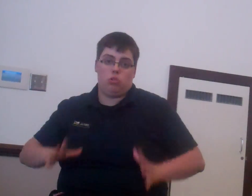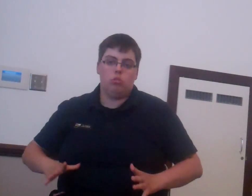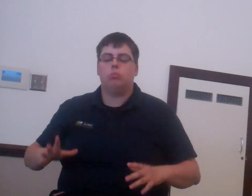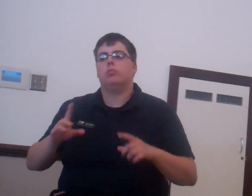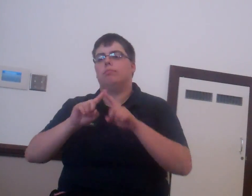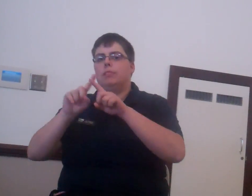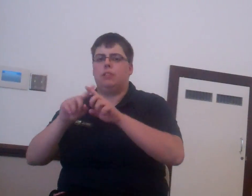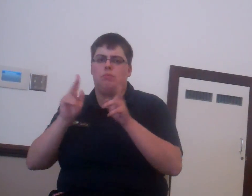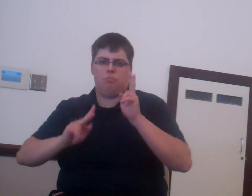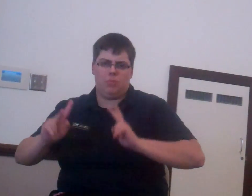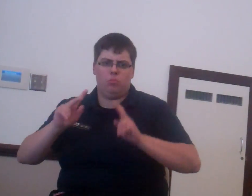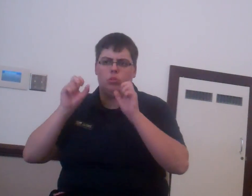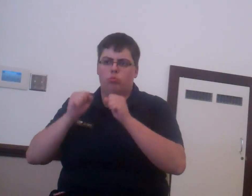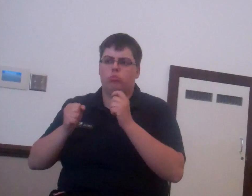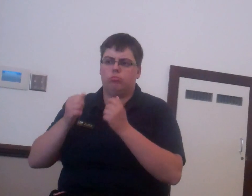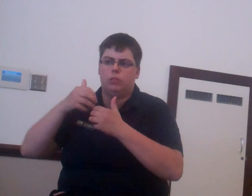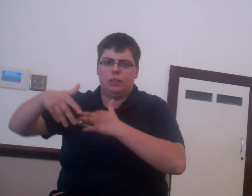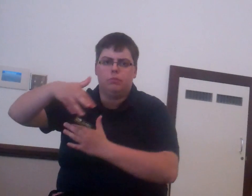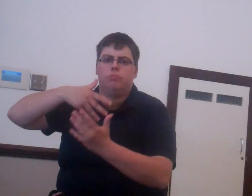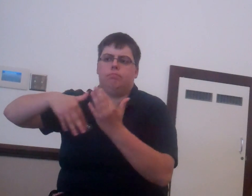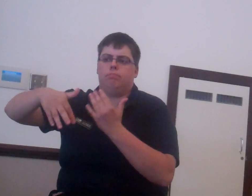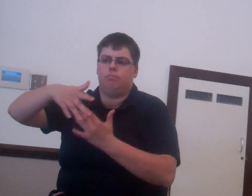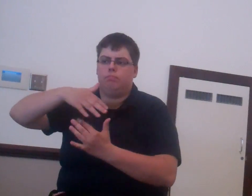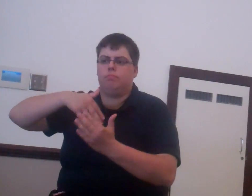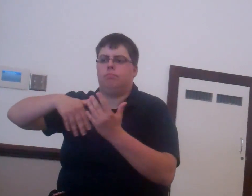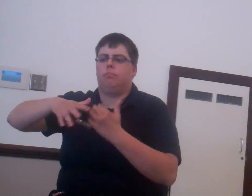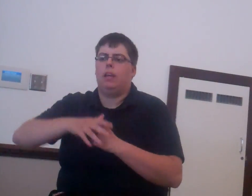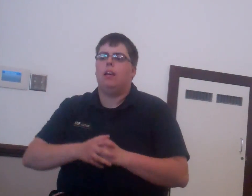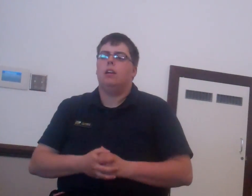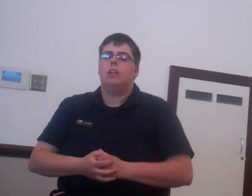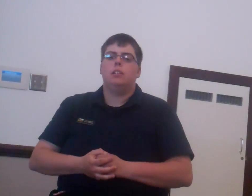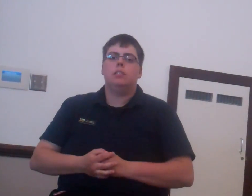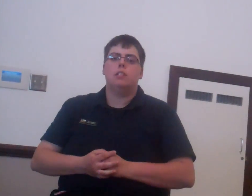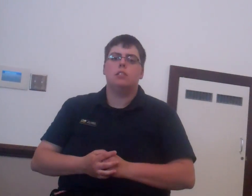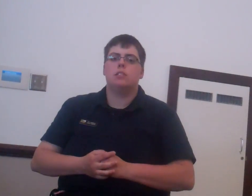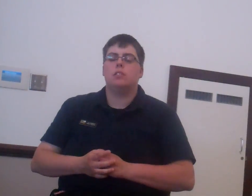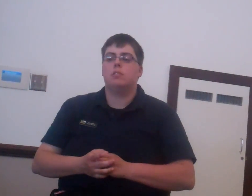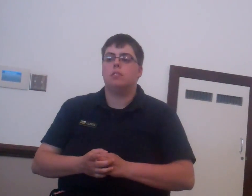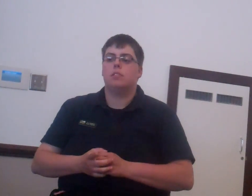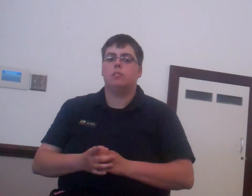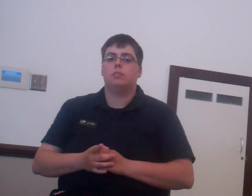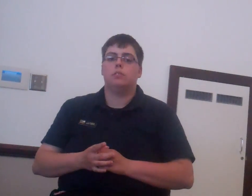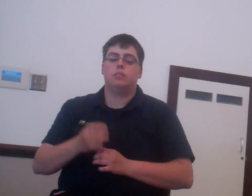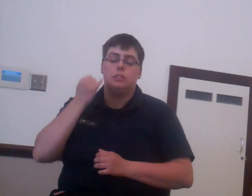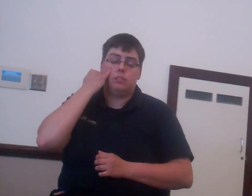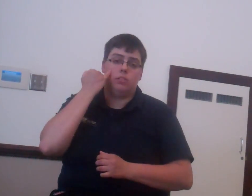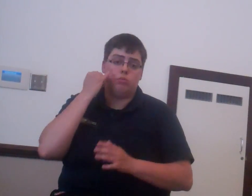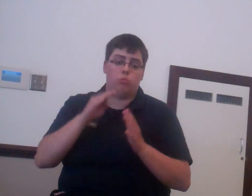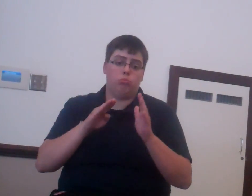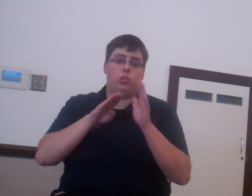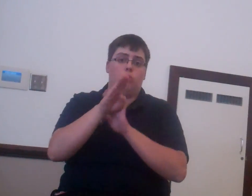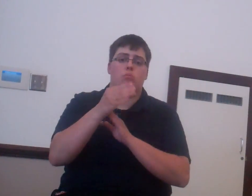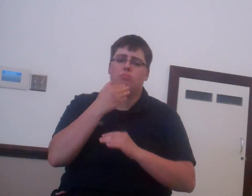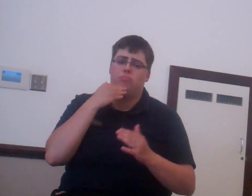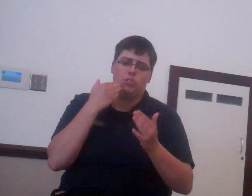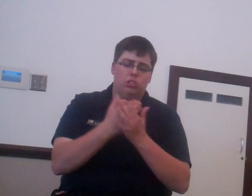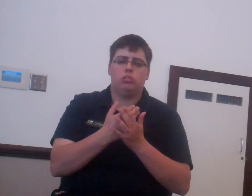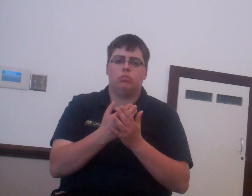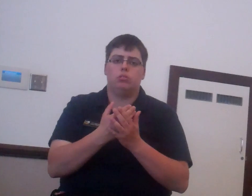work. It's how all the decisions get made, and when you build good relationships with people, it tends to make things run more smoothly. If you have